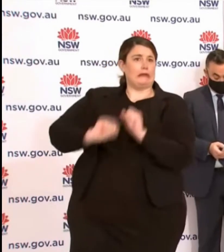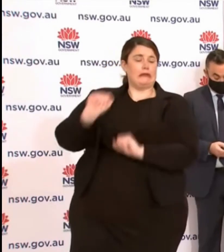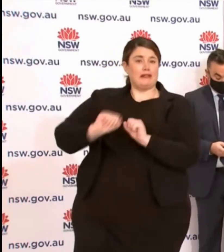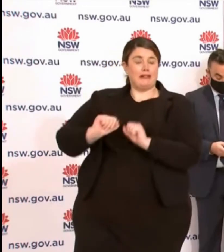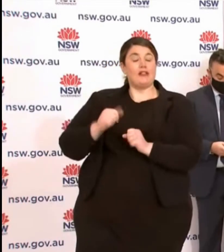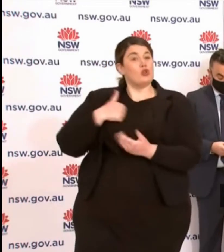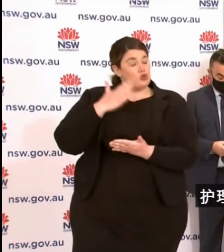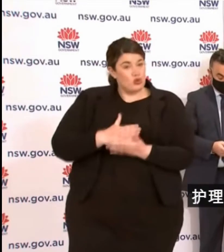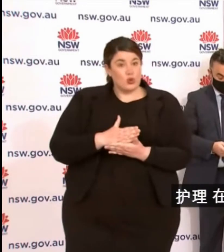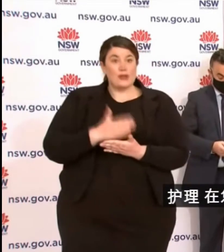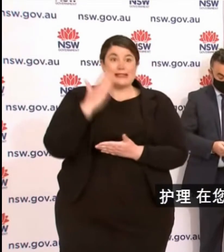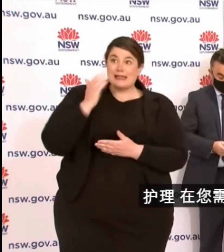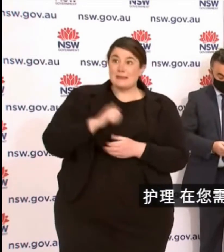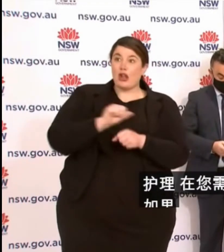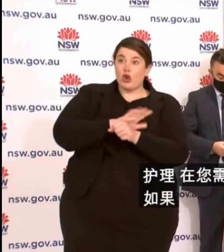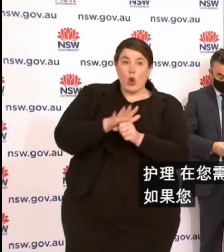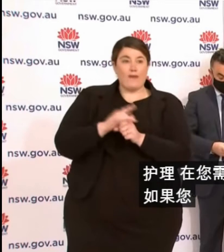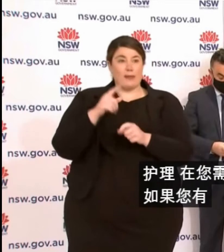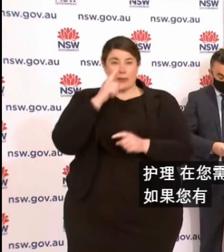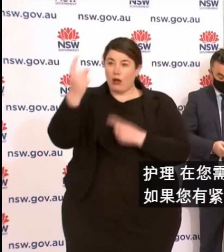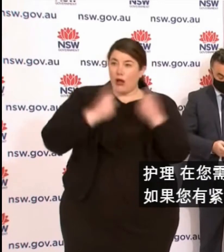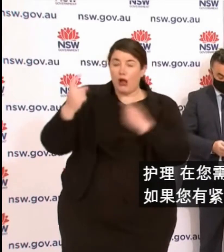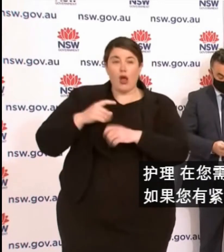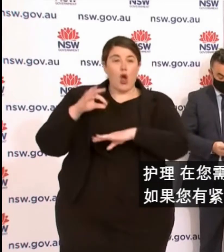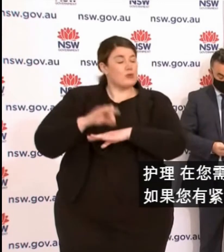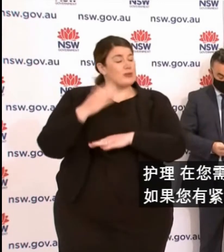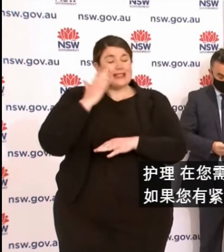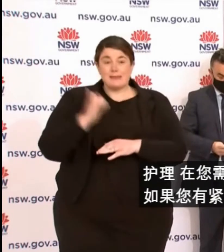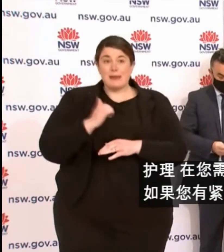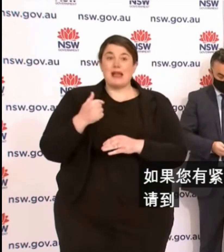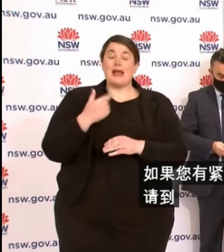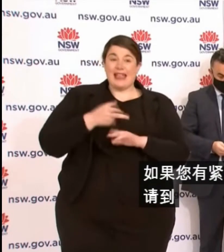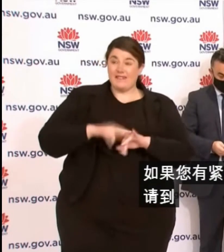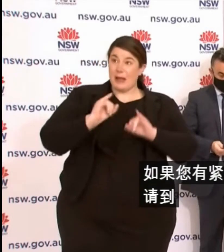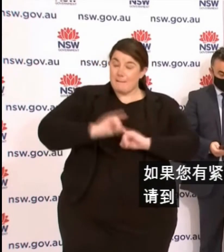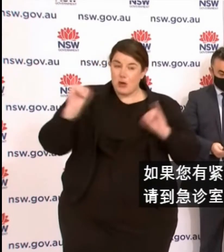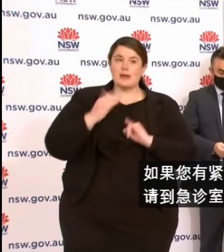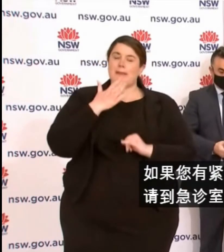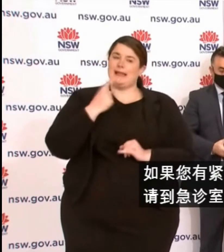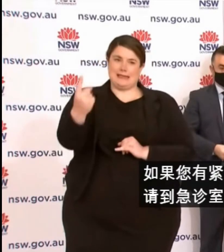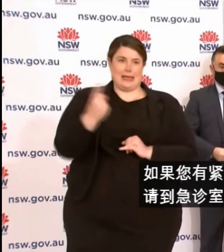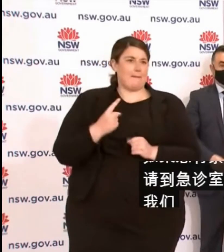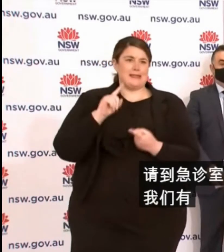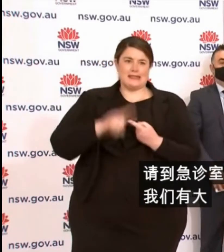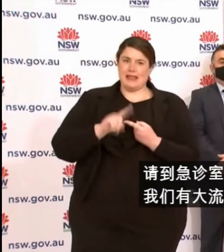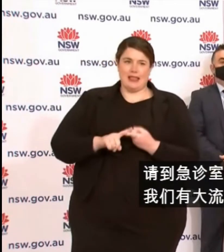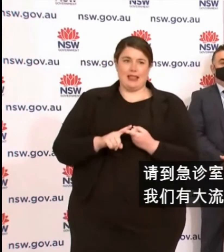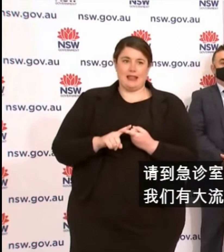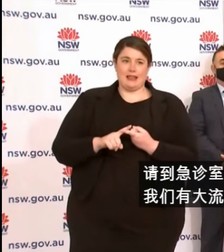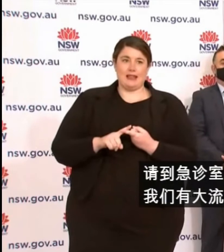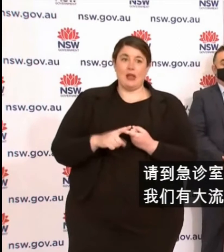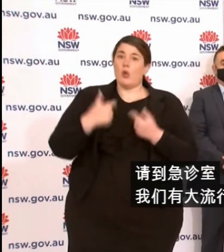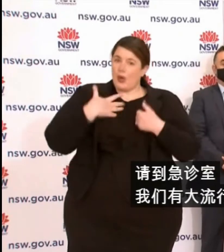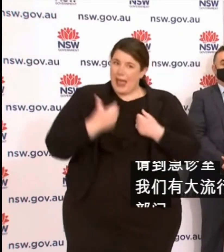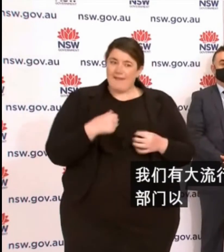we can to make sure the care is there for you when you need it. So if you have an emergency, please come to the emergency department. We've got a pandemic